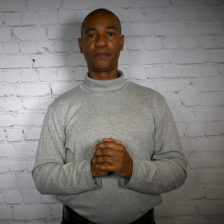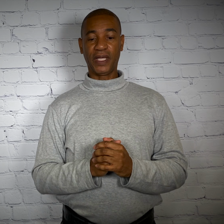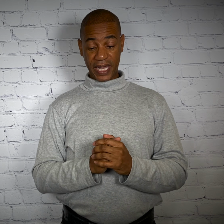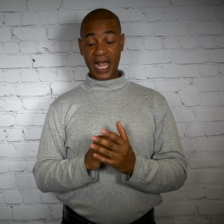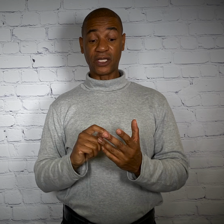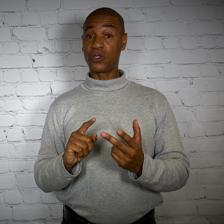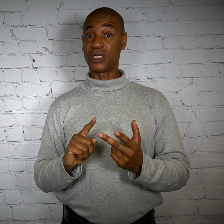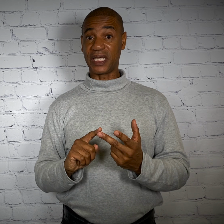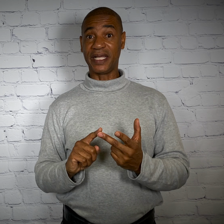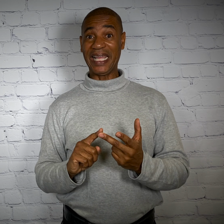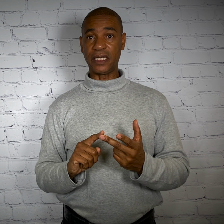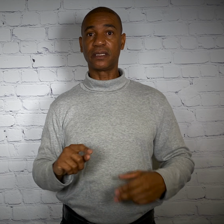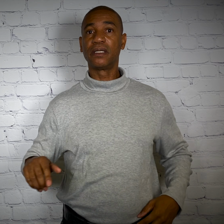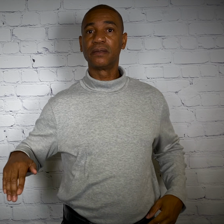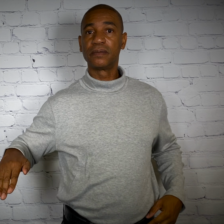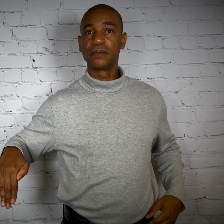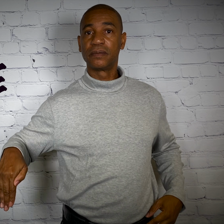And now let's do the sign late.